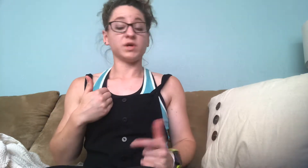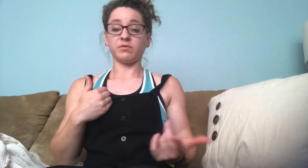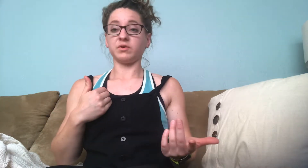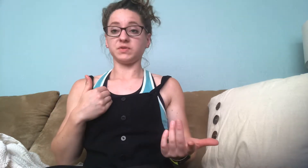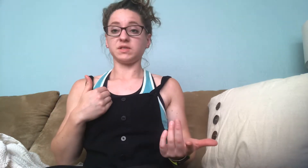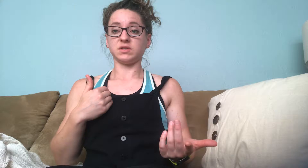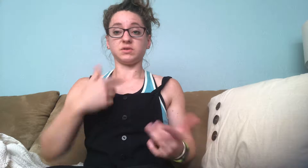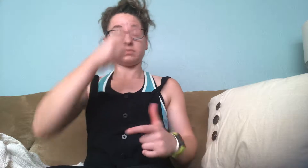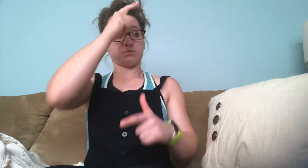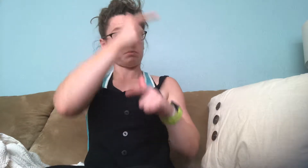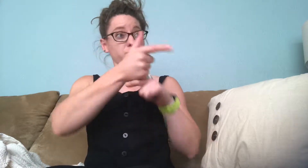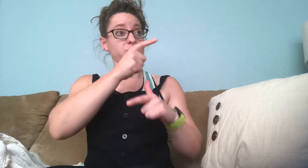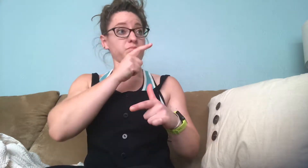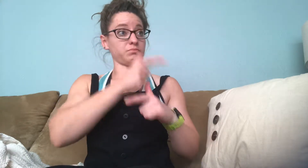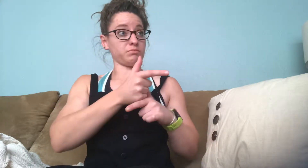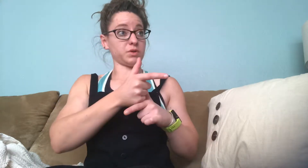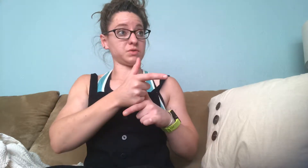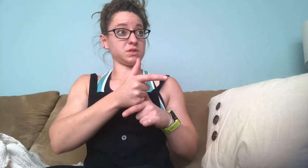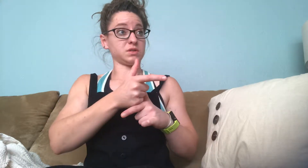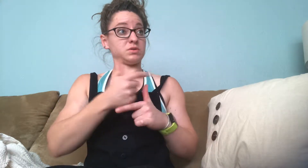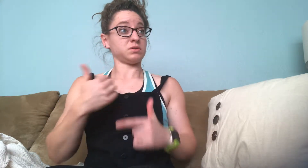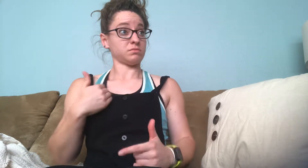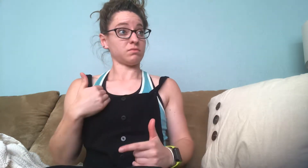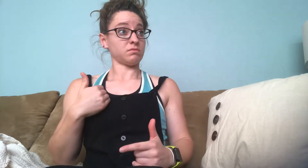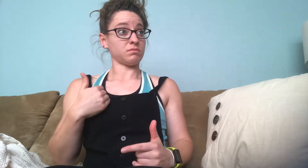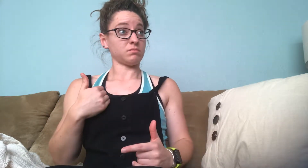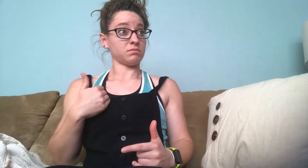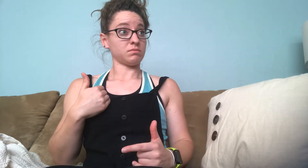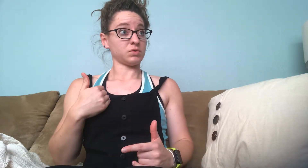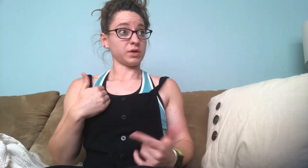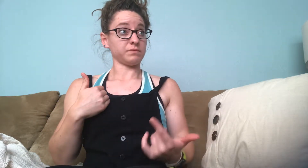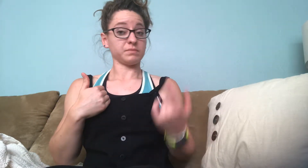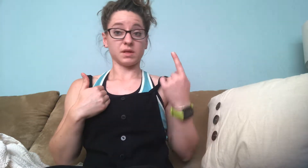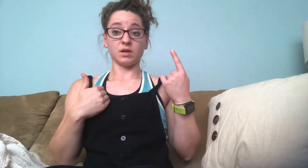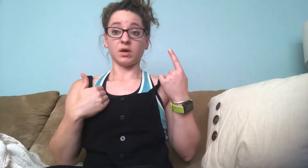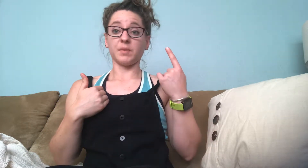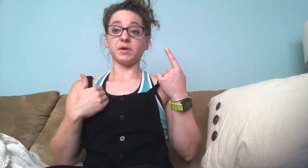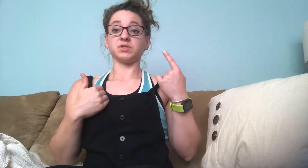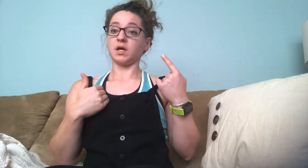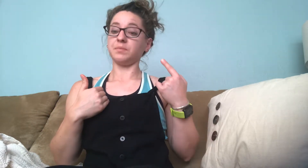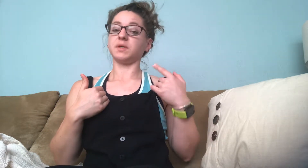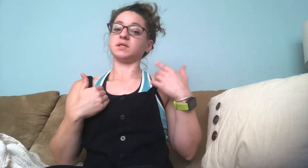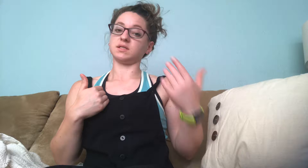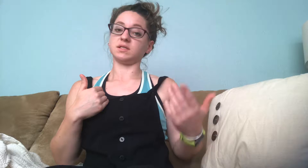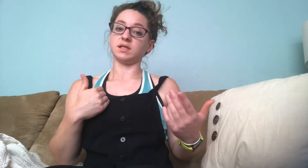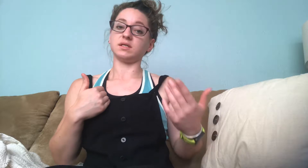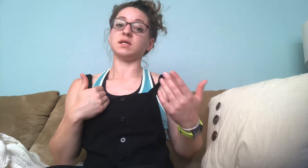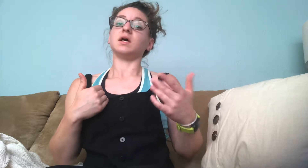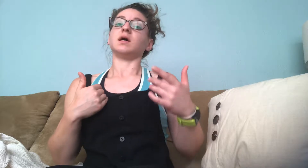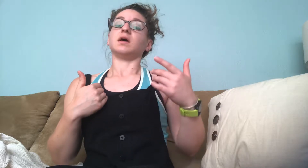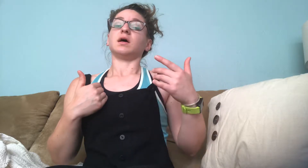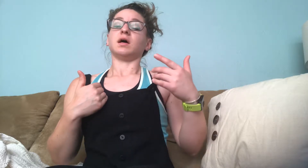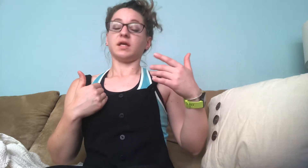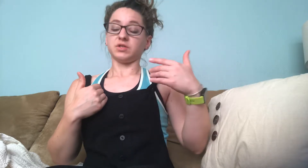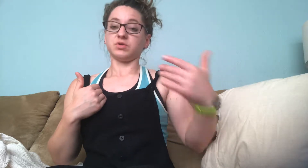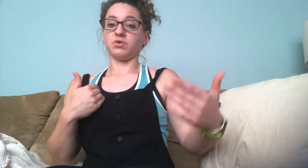you have brothers and sisters? Brothers and sisters. Yeah? Eyebrows are up because this is a yes or